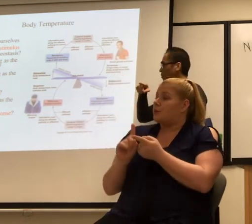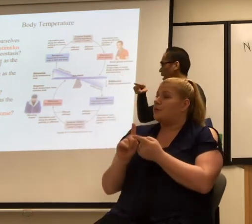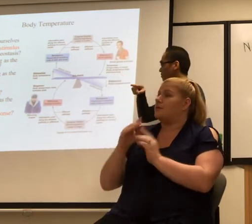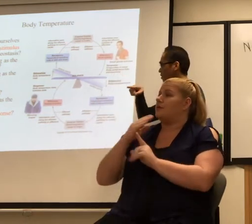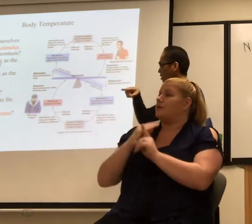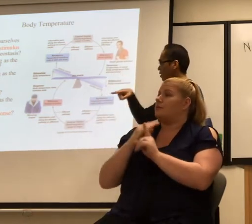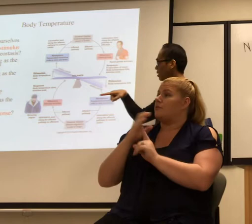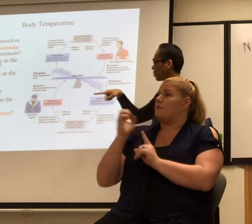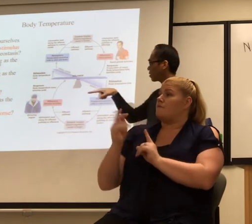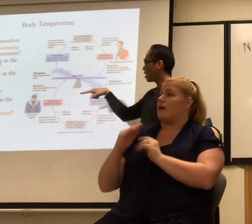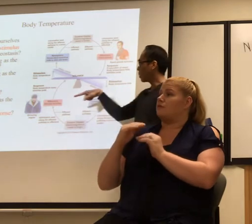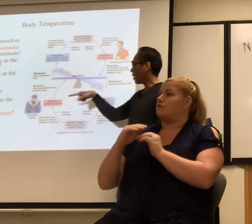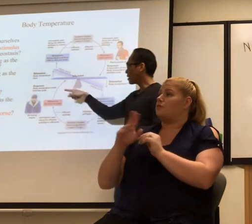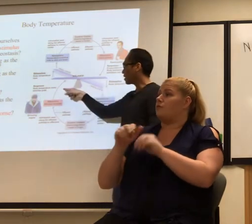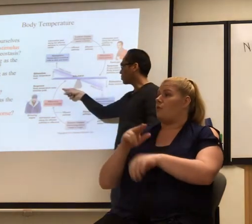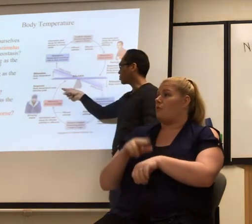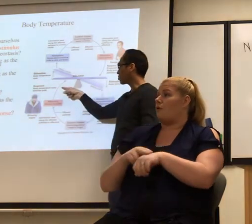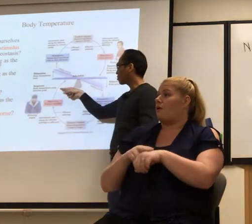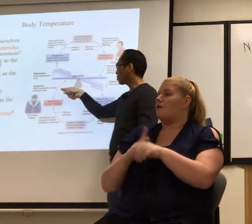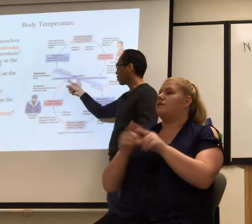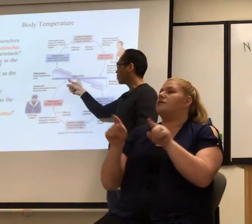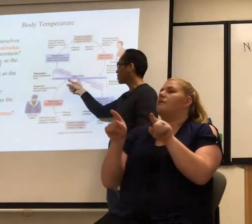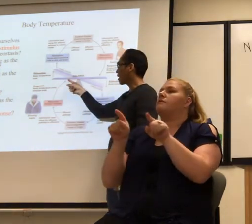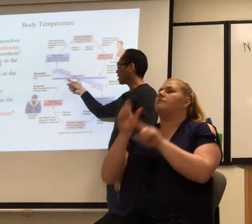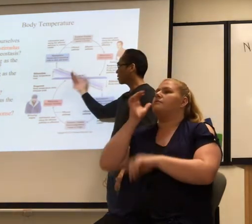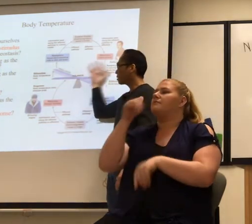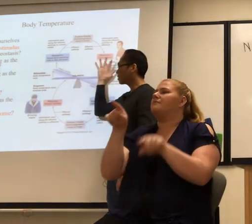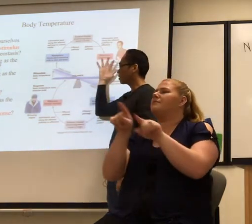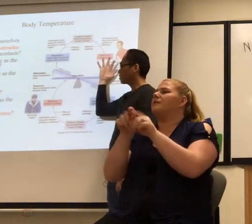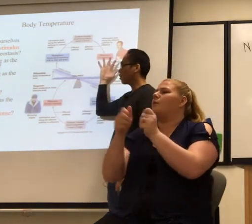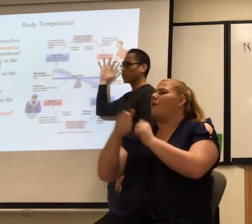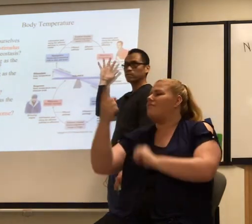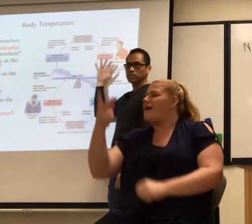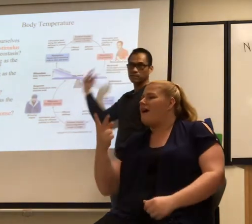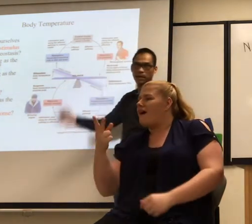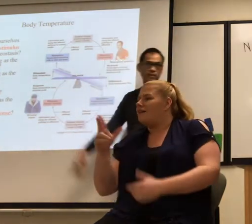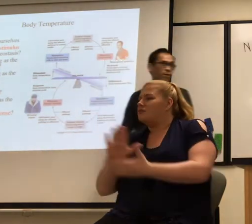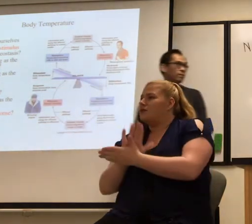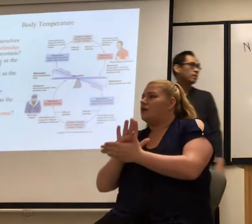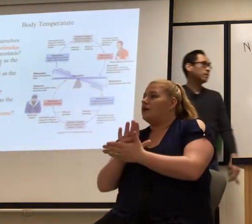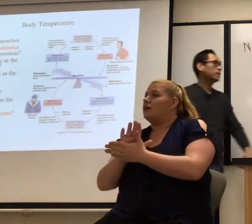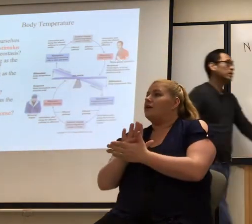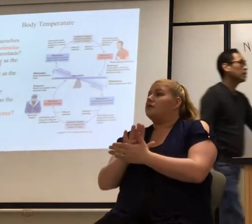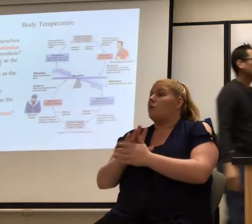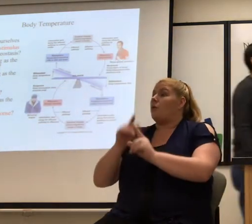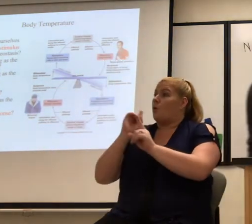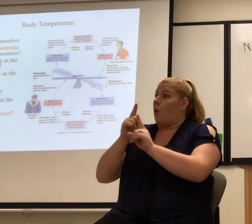you did on your half sheet, when the body temperature rose again, it's over. Okay, so,